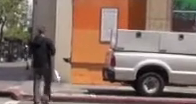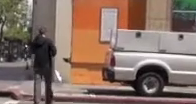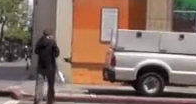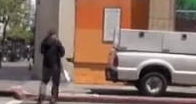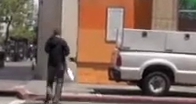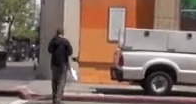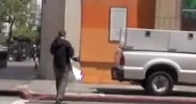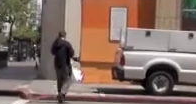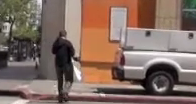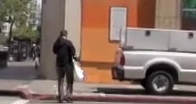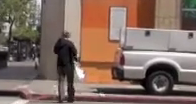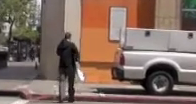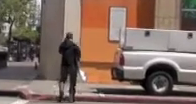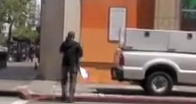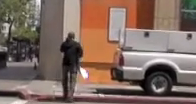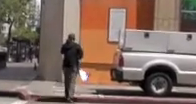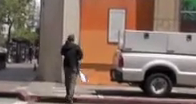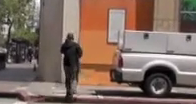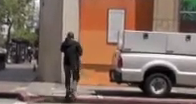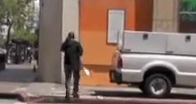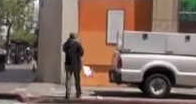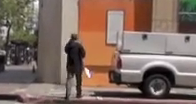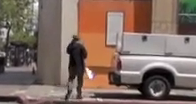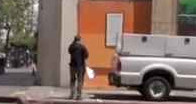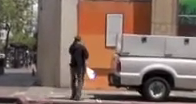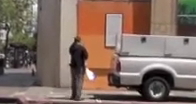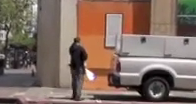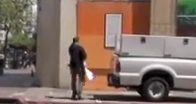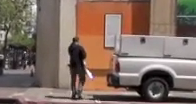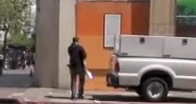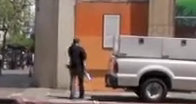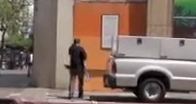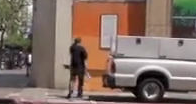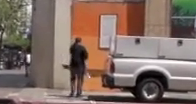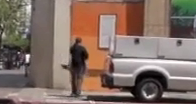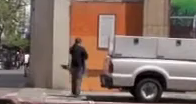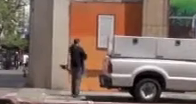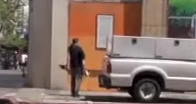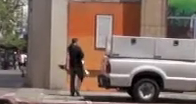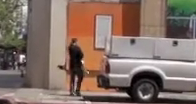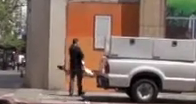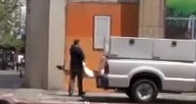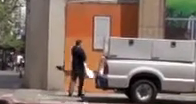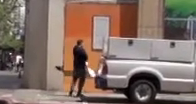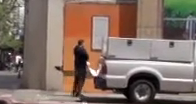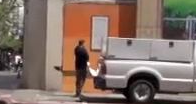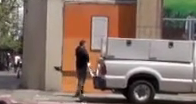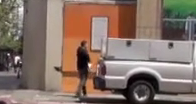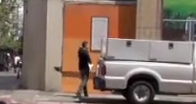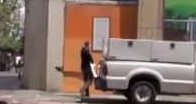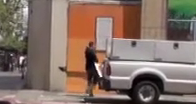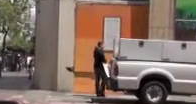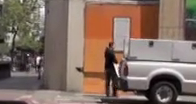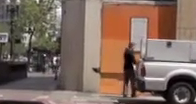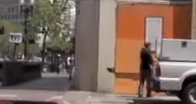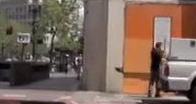workman's comp injuries, and they're essentially trying to take our profession away from us. If I get injured, I cannot do this work, and I